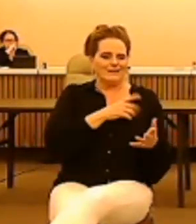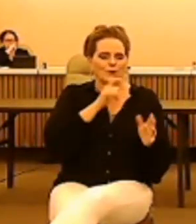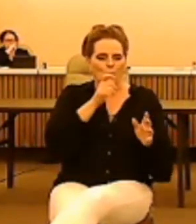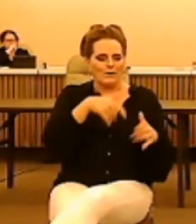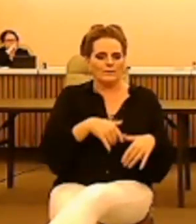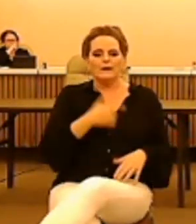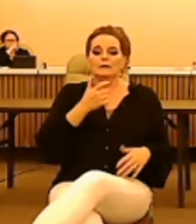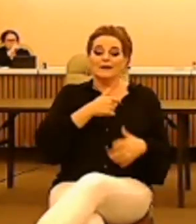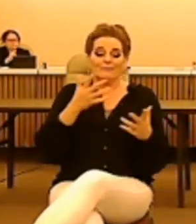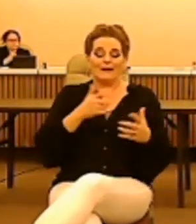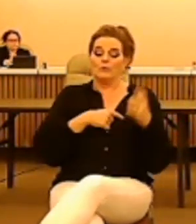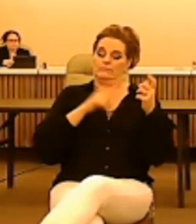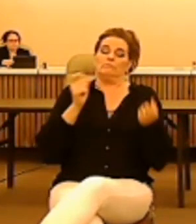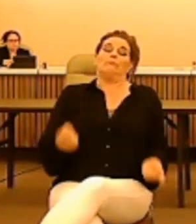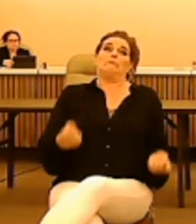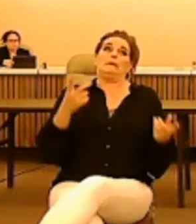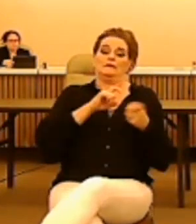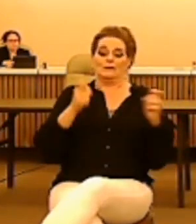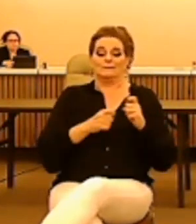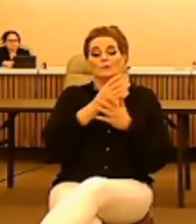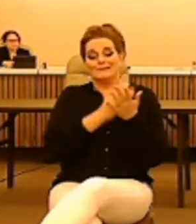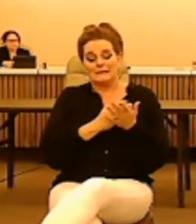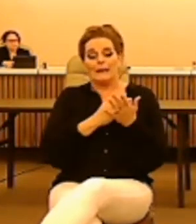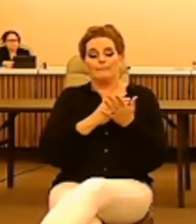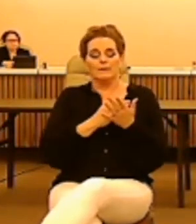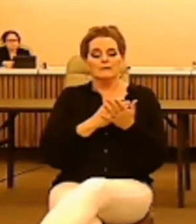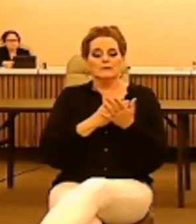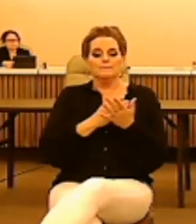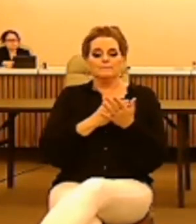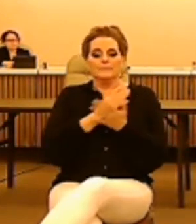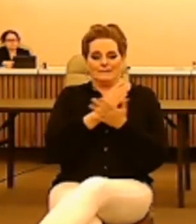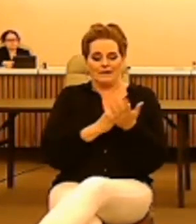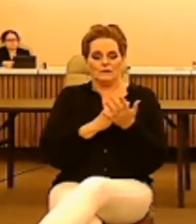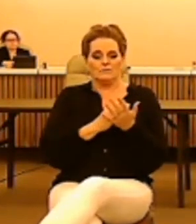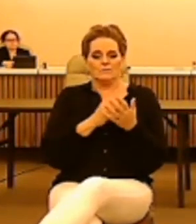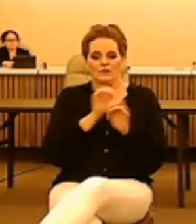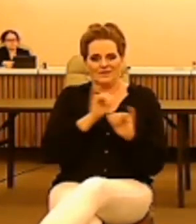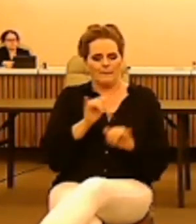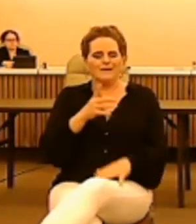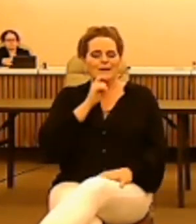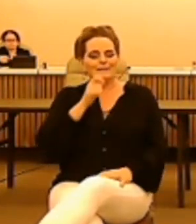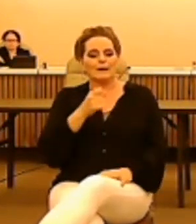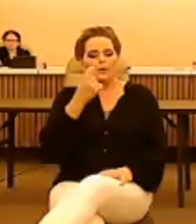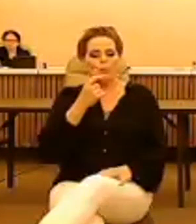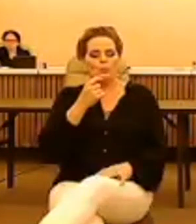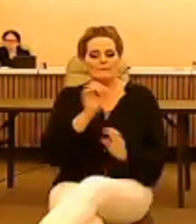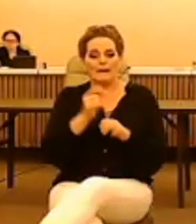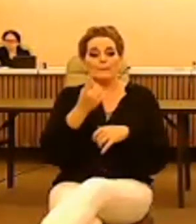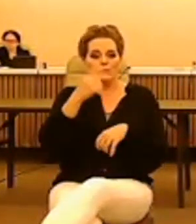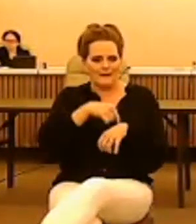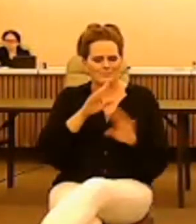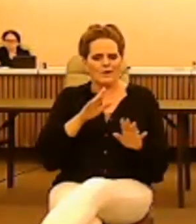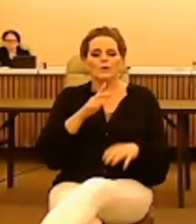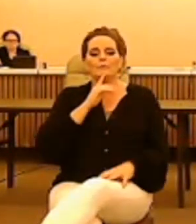know, we've had multiple changes to the same section of, you know, to the zoning code. We didn't do it all at once because they were covering